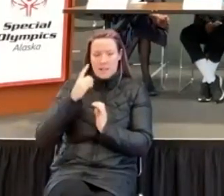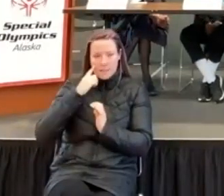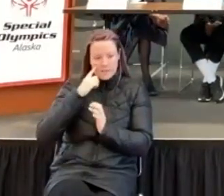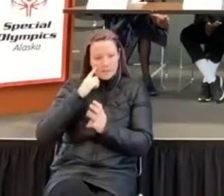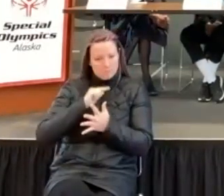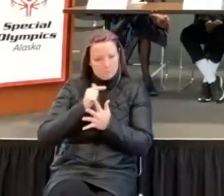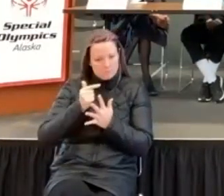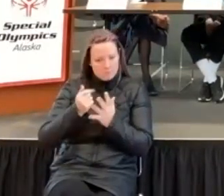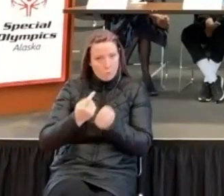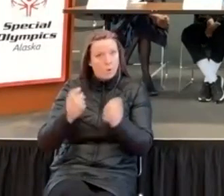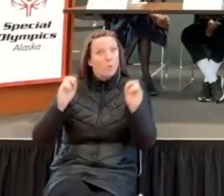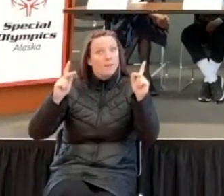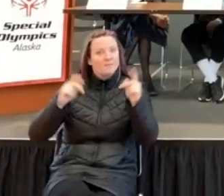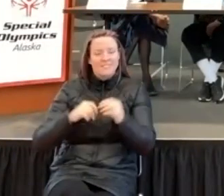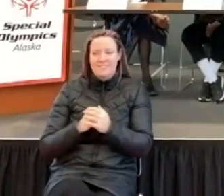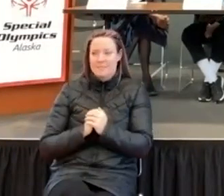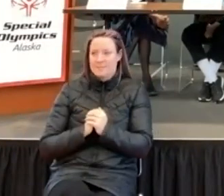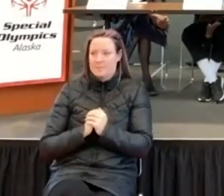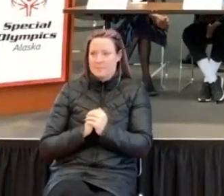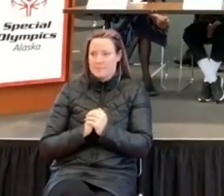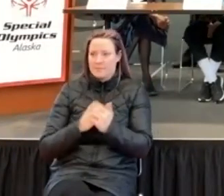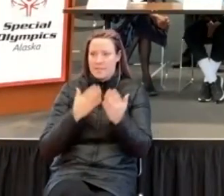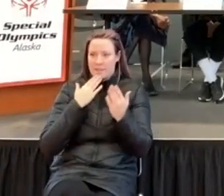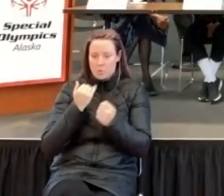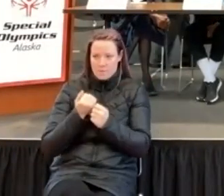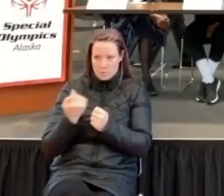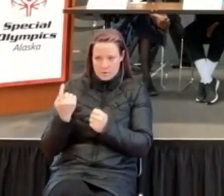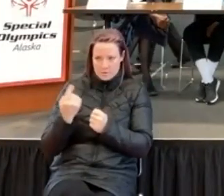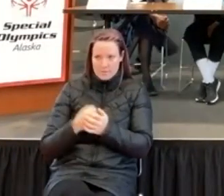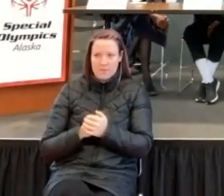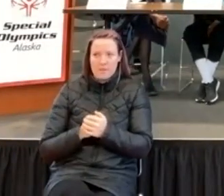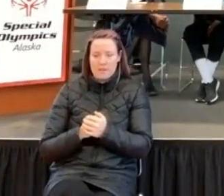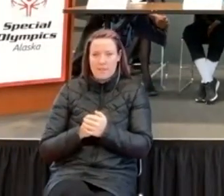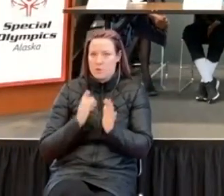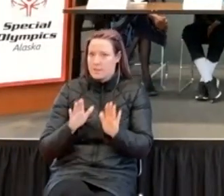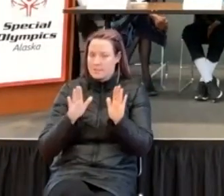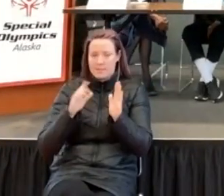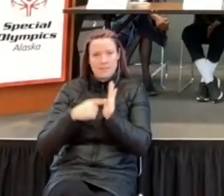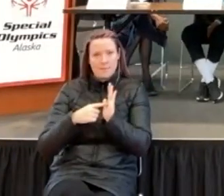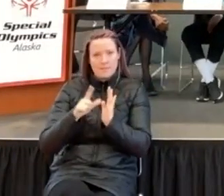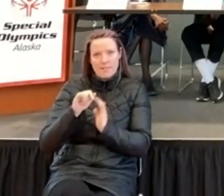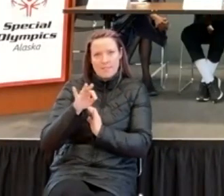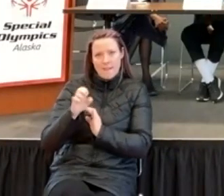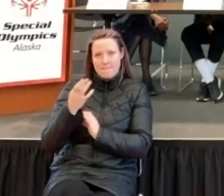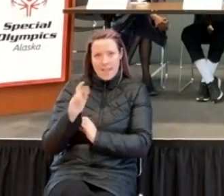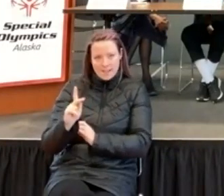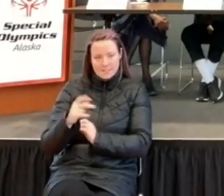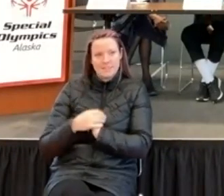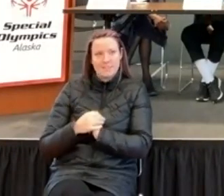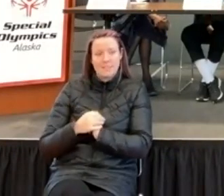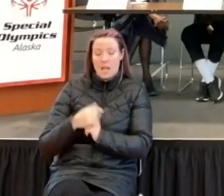everyone on that question. So thank you, everyone. Those are excellent examples of life hacks. You know, as